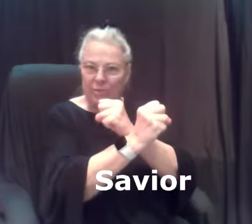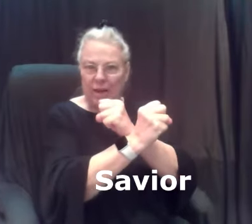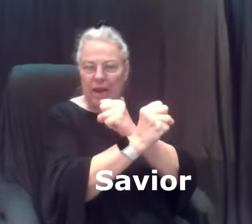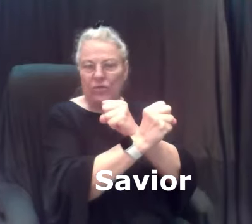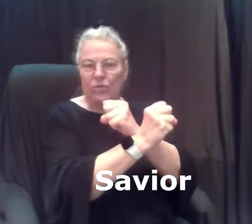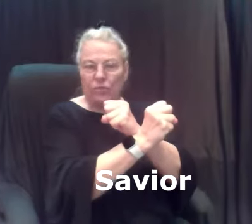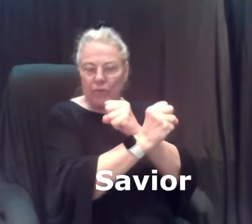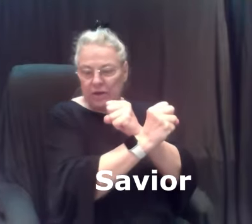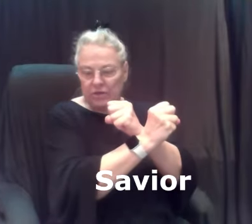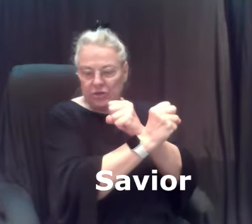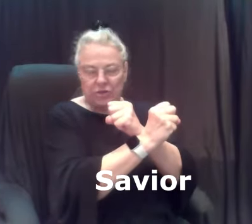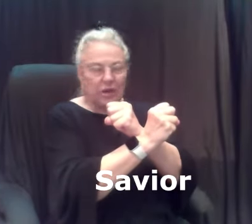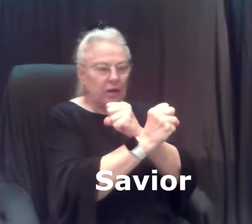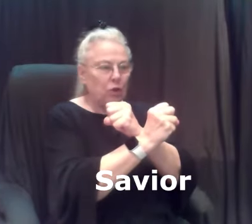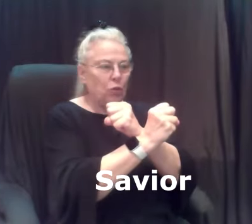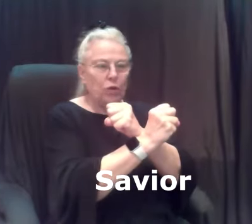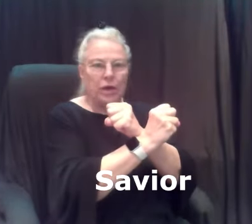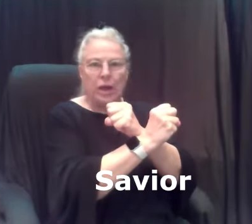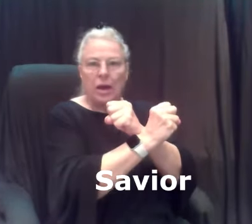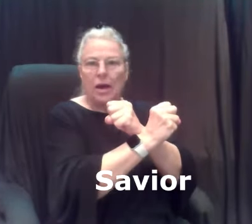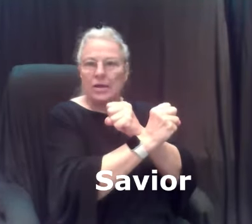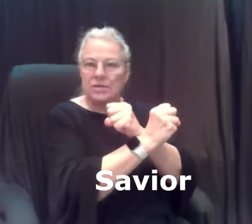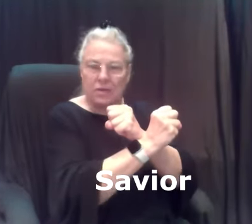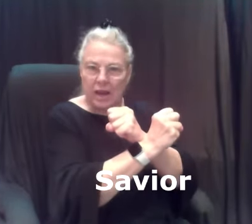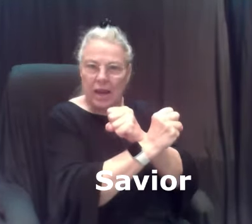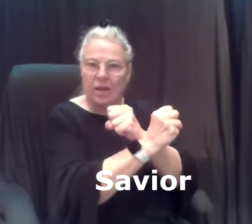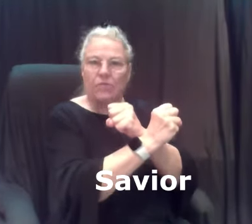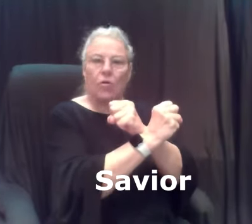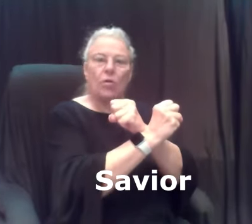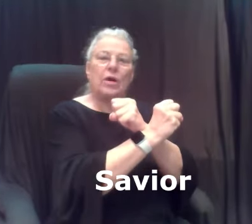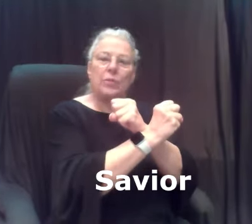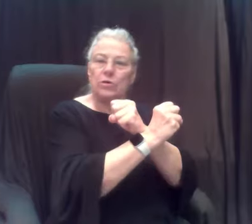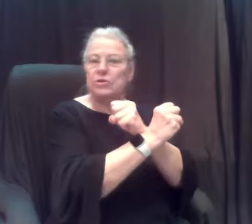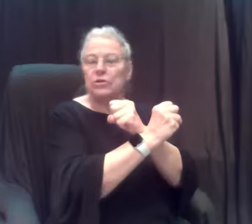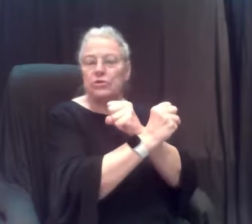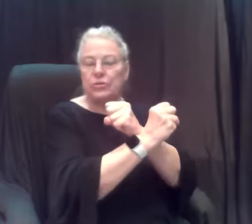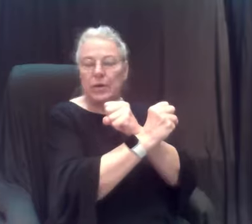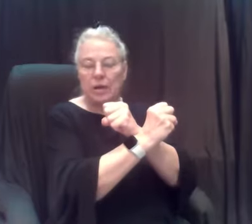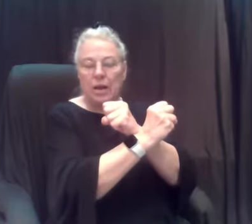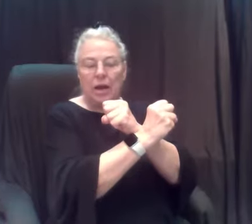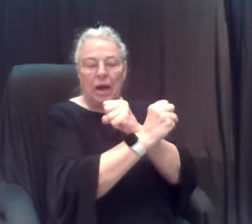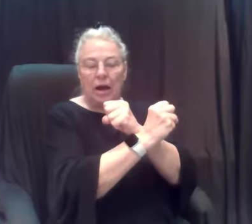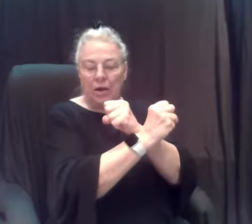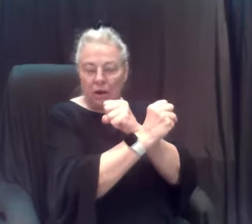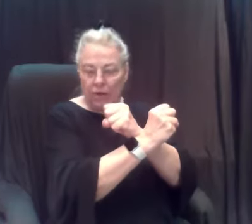at the wrist, just like you would a slave or a person who's been arrested.